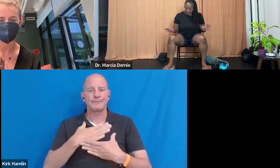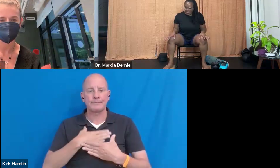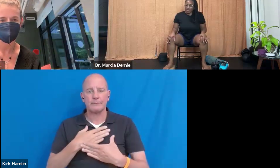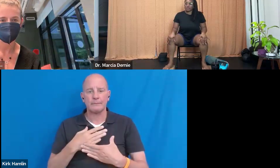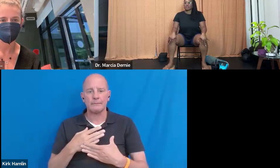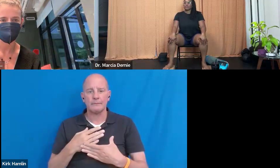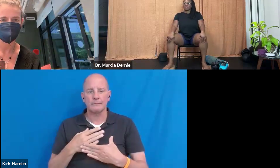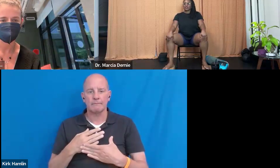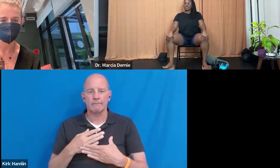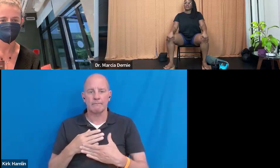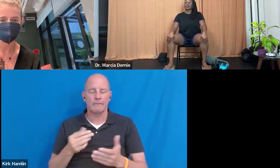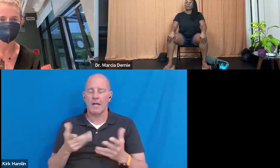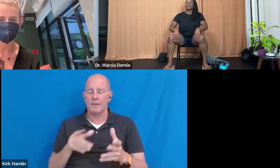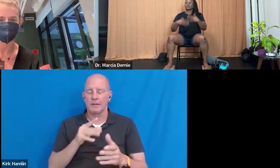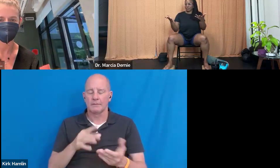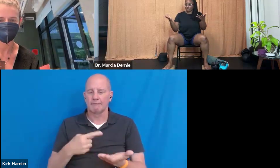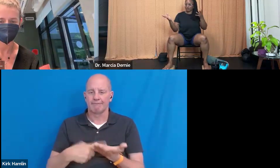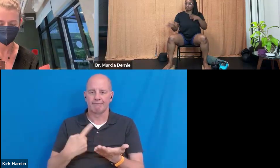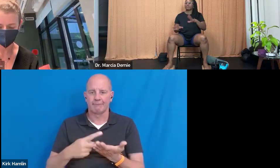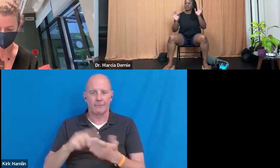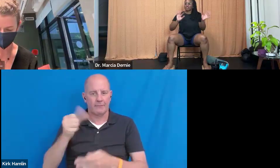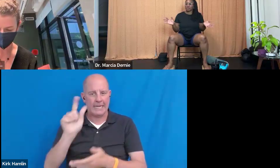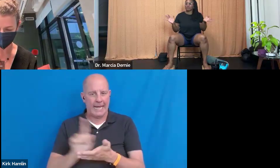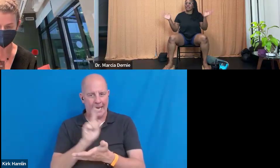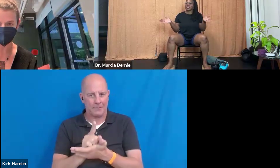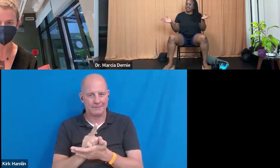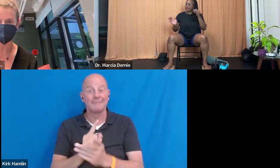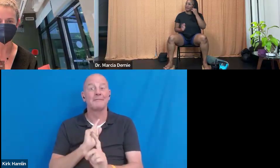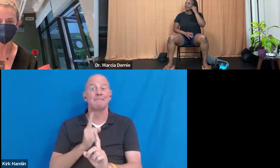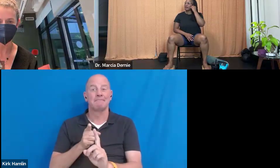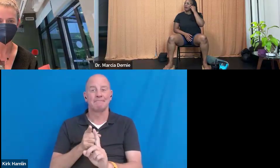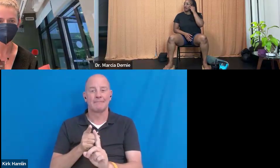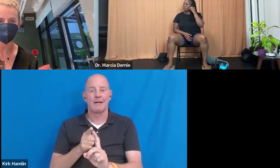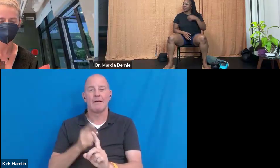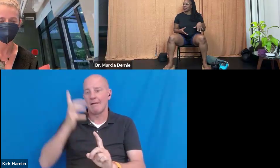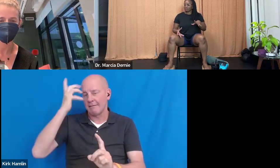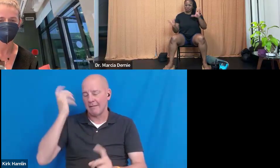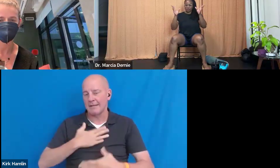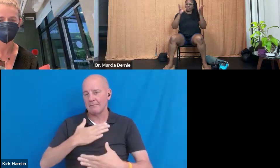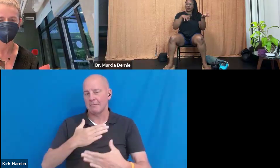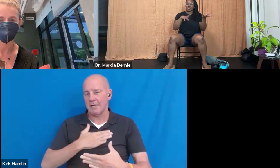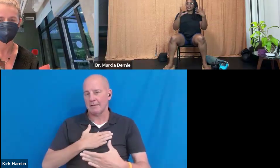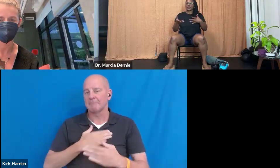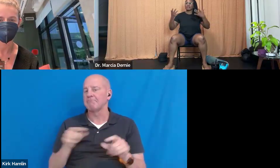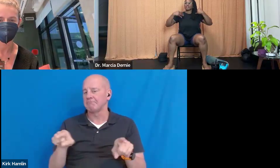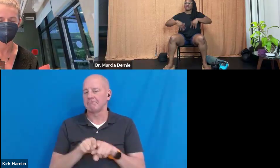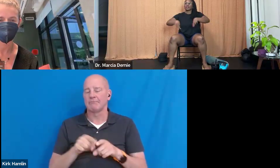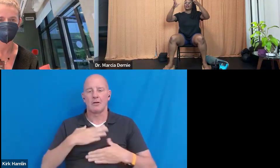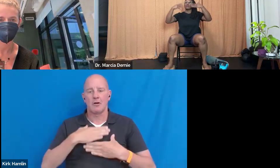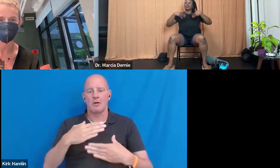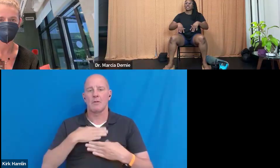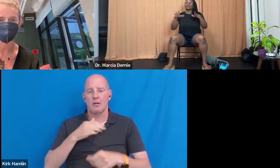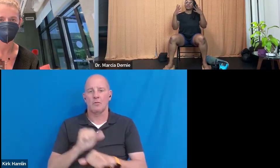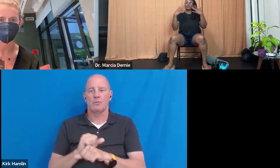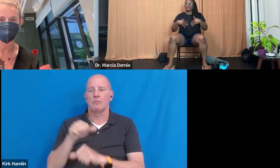let me not spend 10 hours on yoga philosophy here, but it's breath work, the short way to say it. But the word prana is energy. So